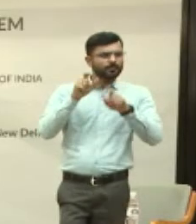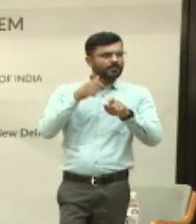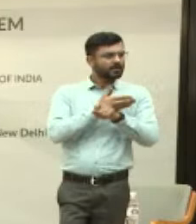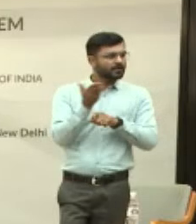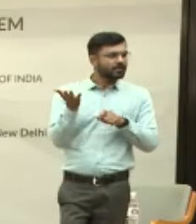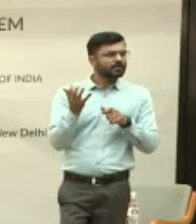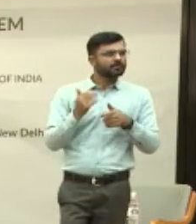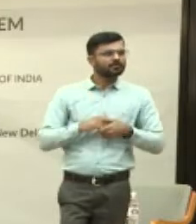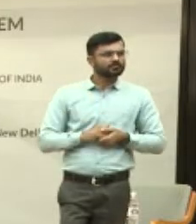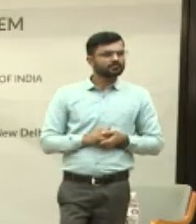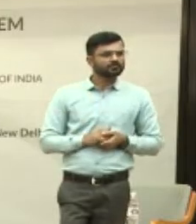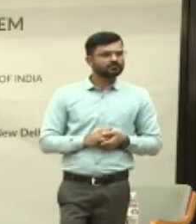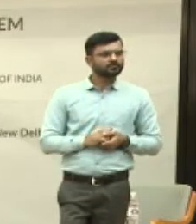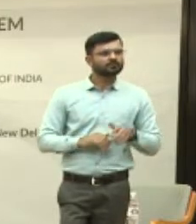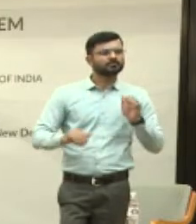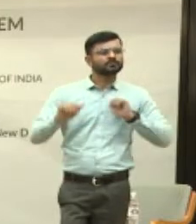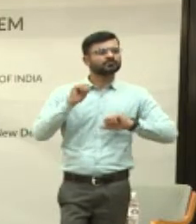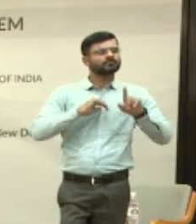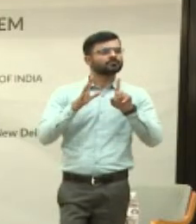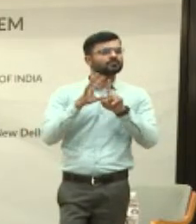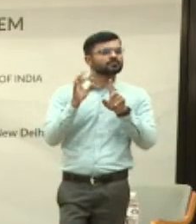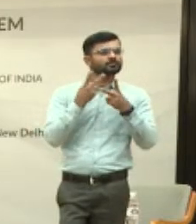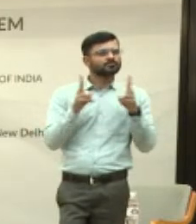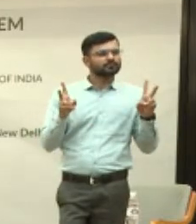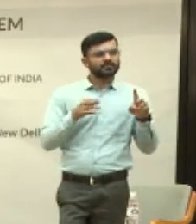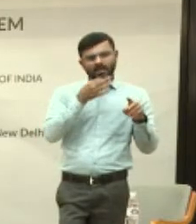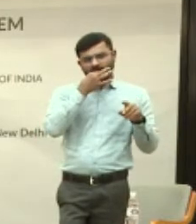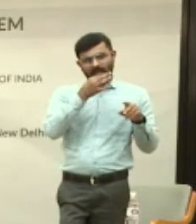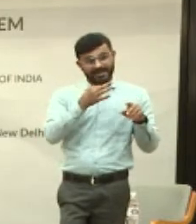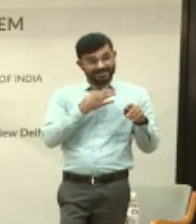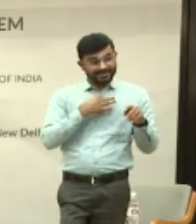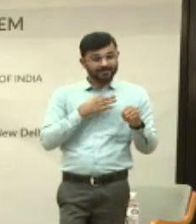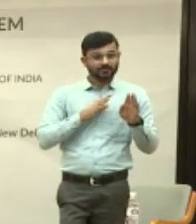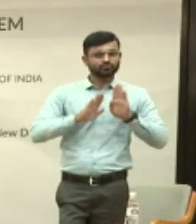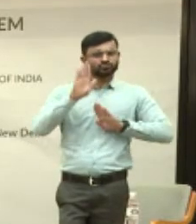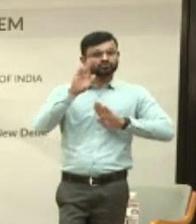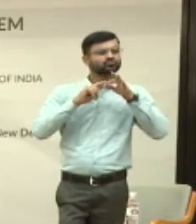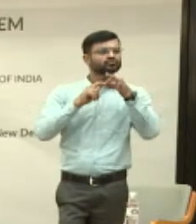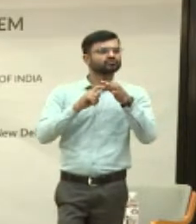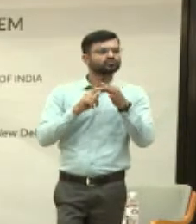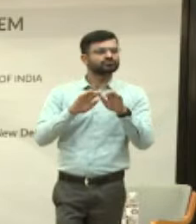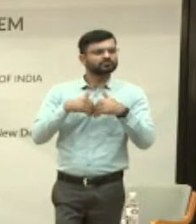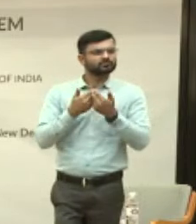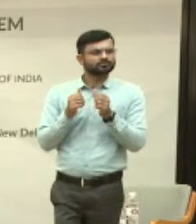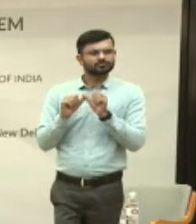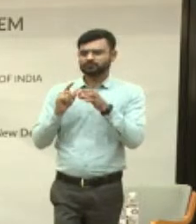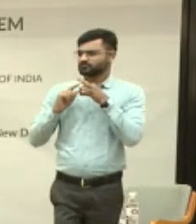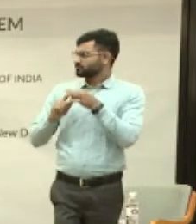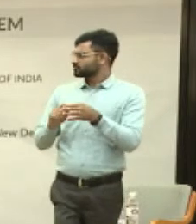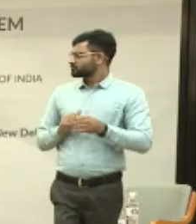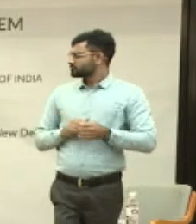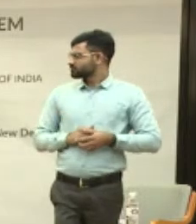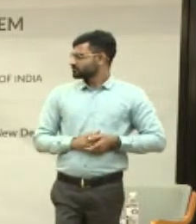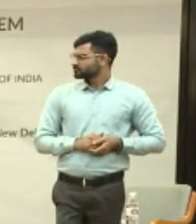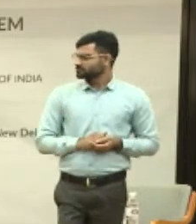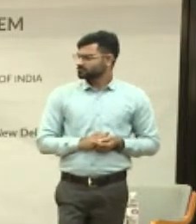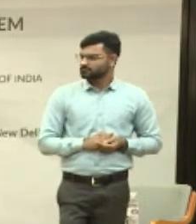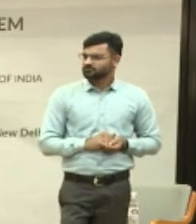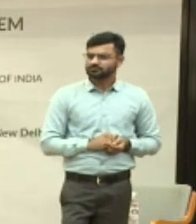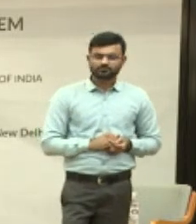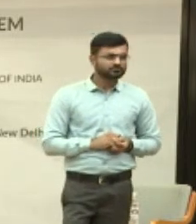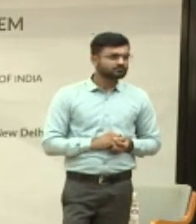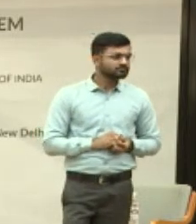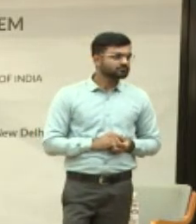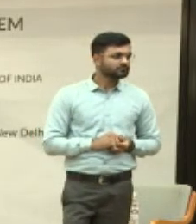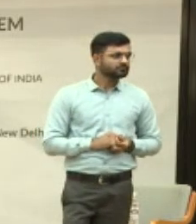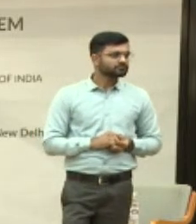that, act as a deterrent from asking them or raising questions? So that's my question. Thank you.